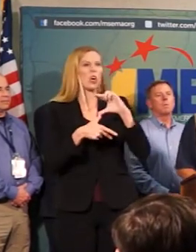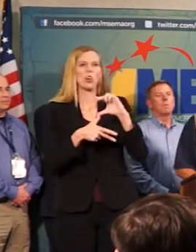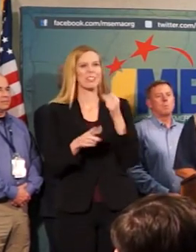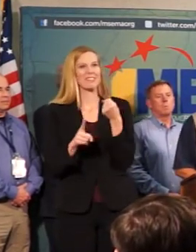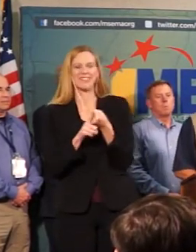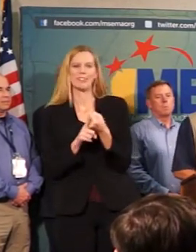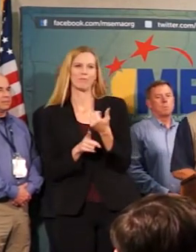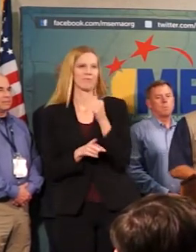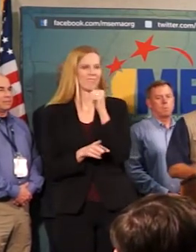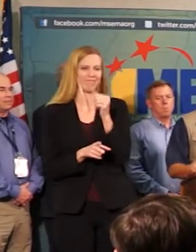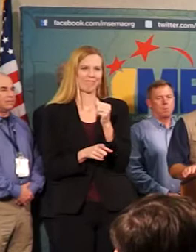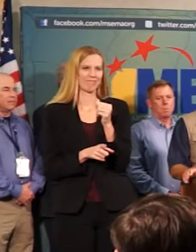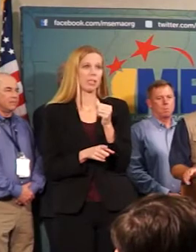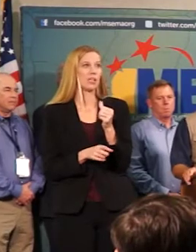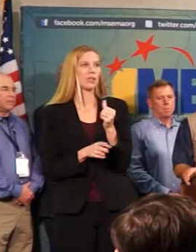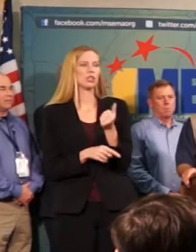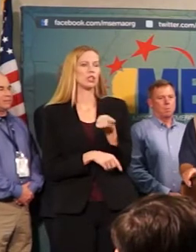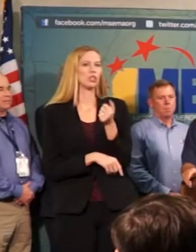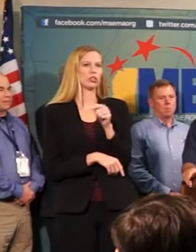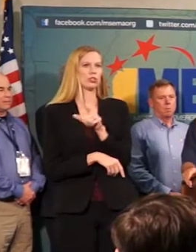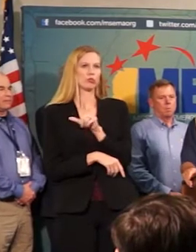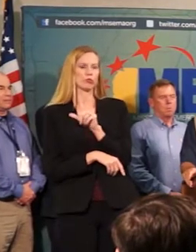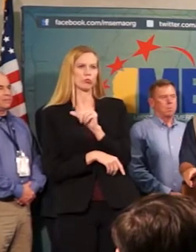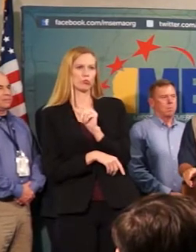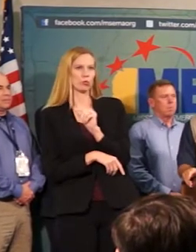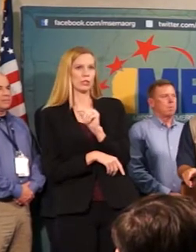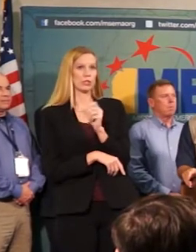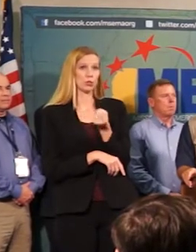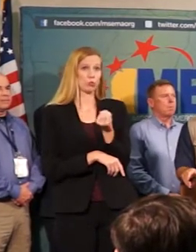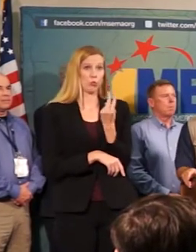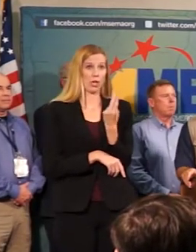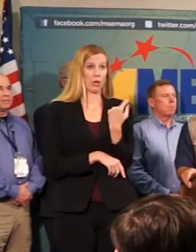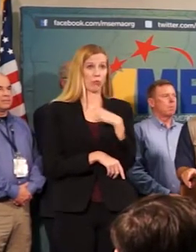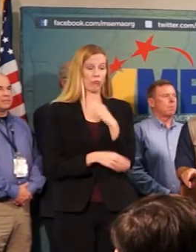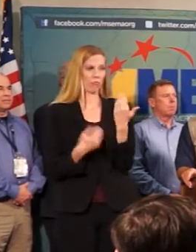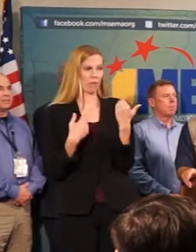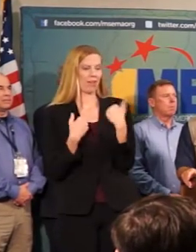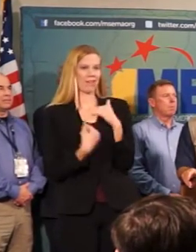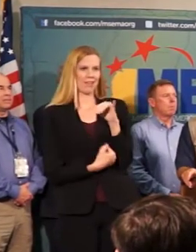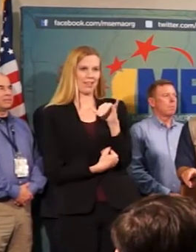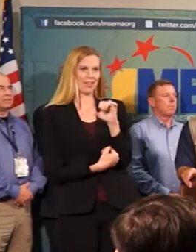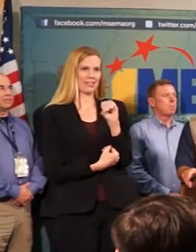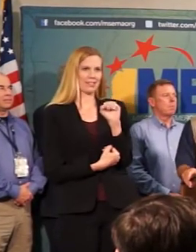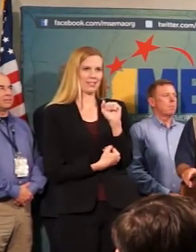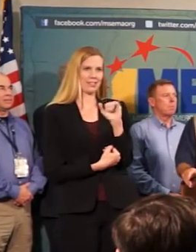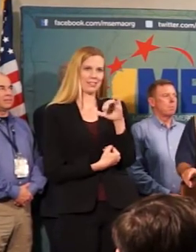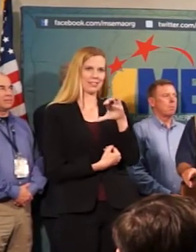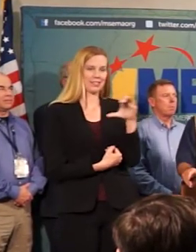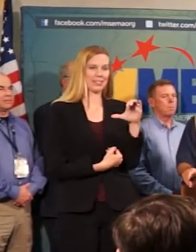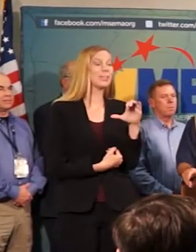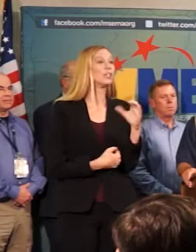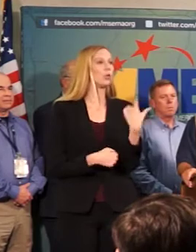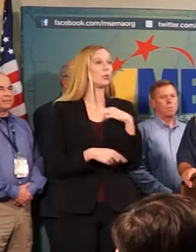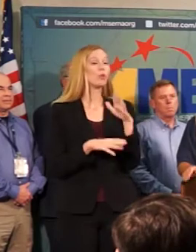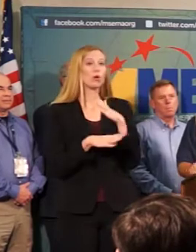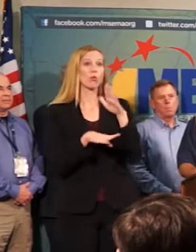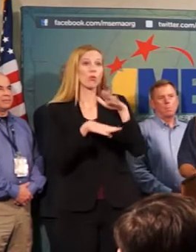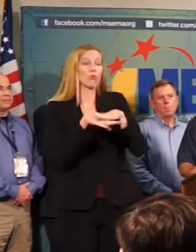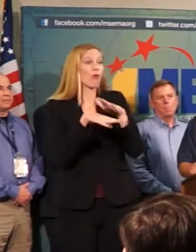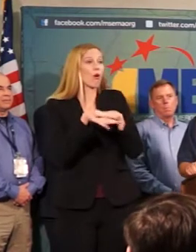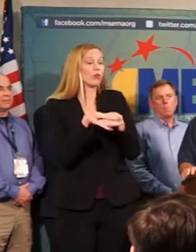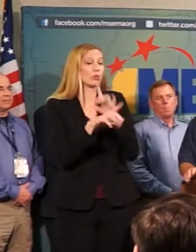since Isaac in 2012 that we were called to respond.